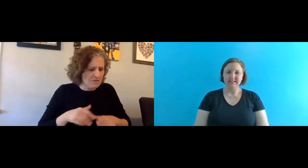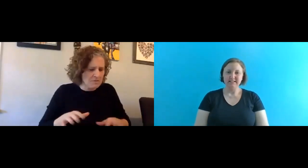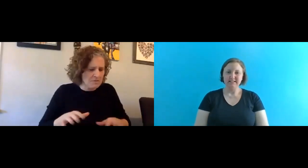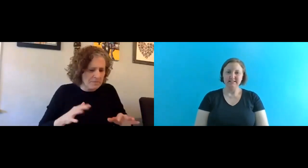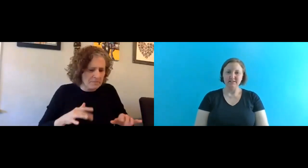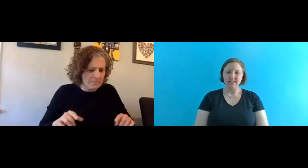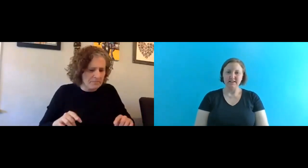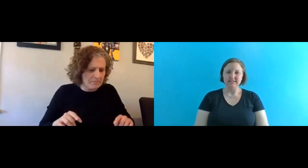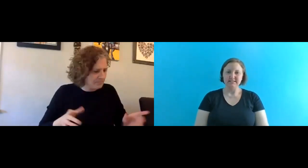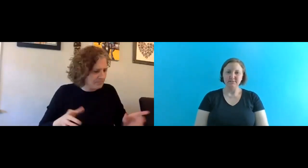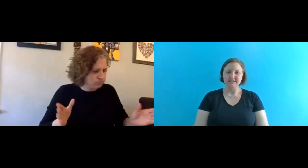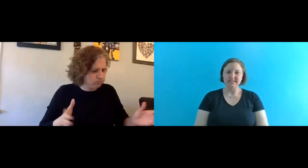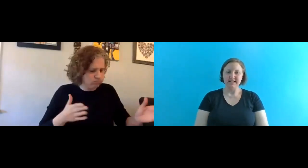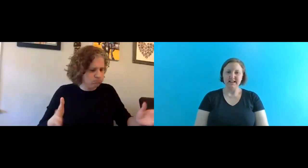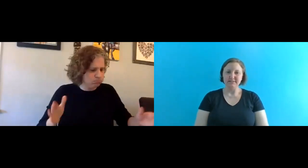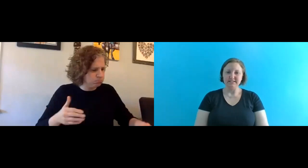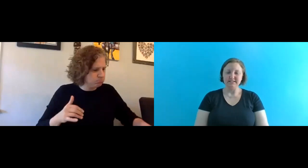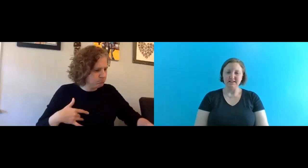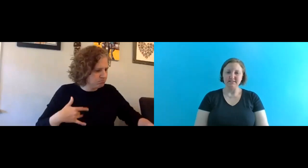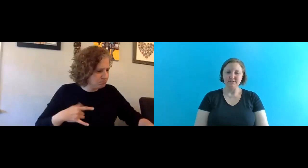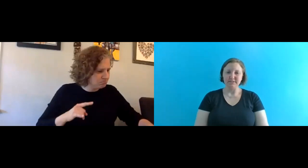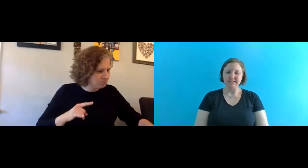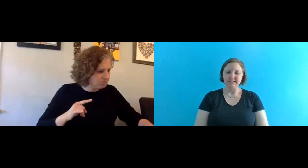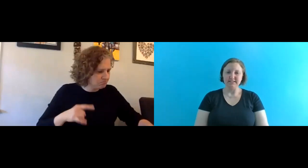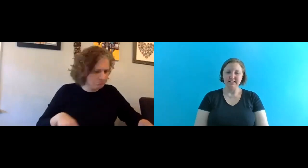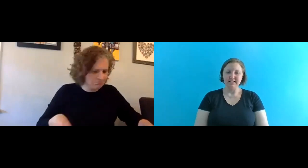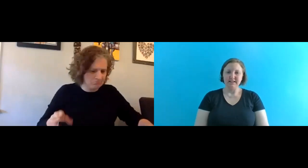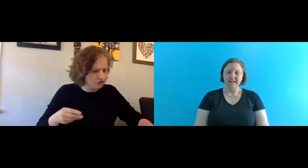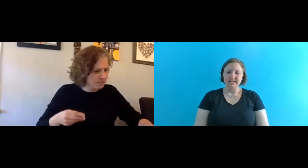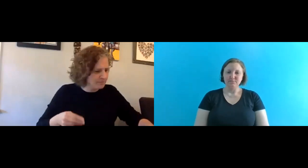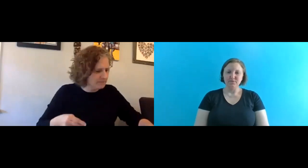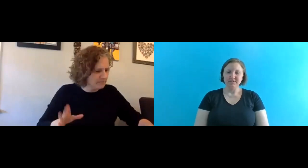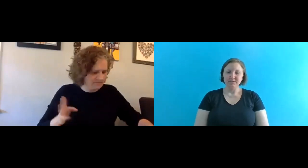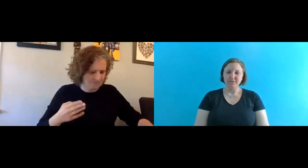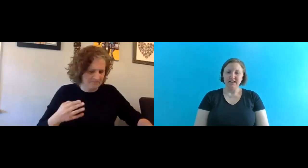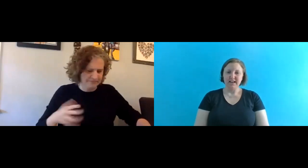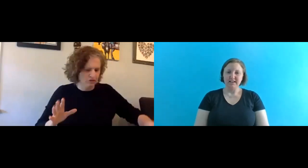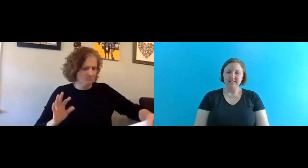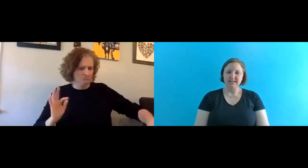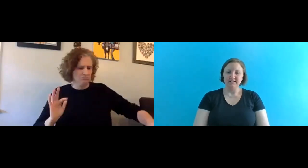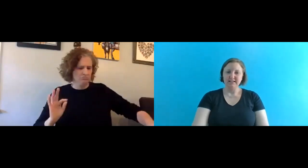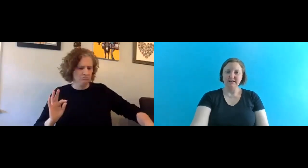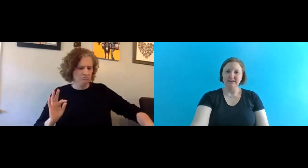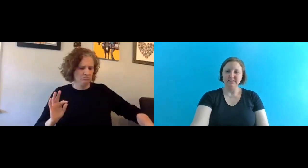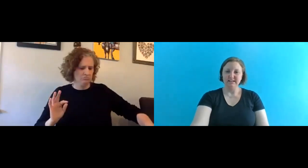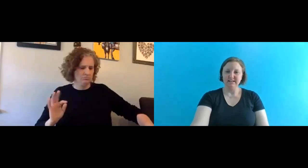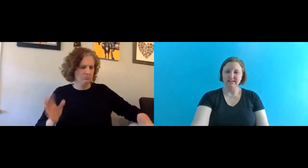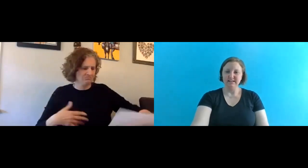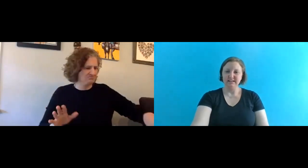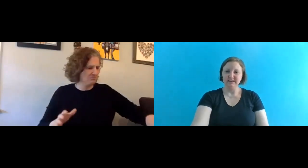Okay, let's see, we did that, we did touch, we did moving through that.